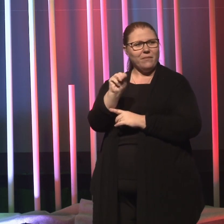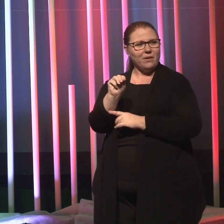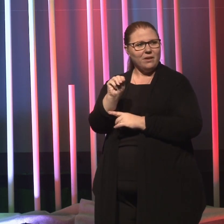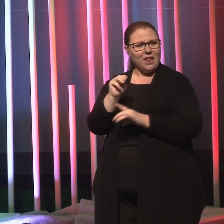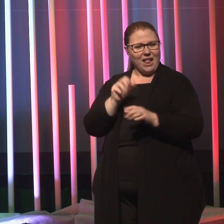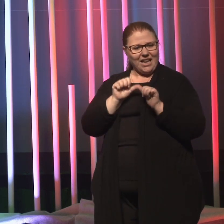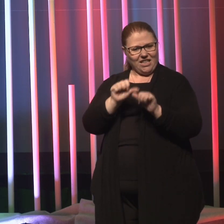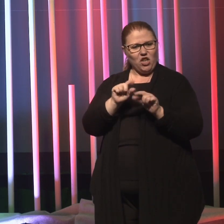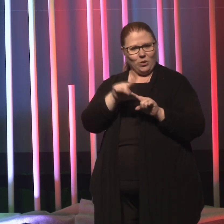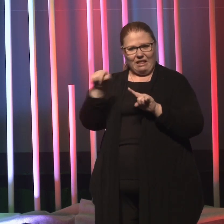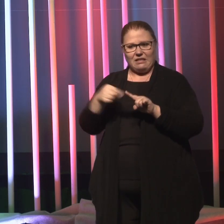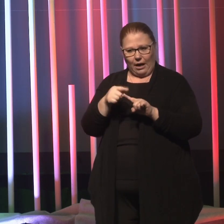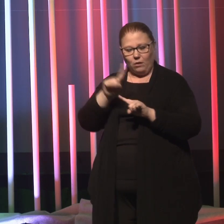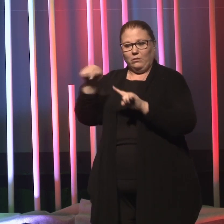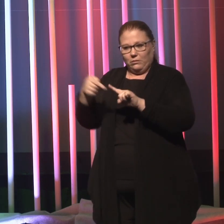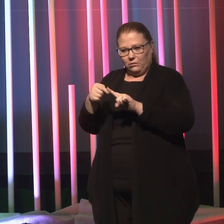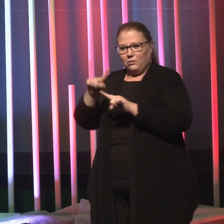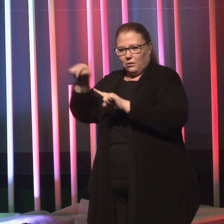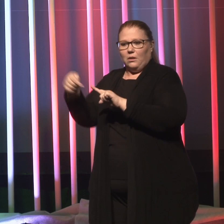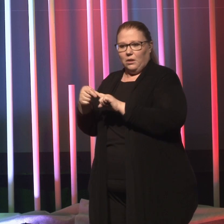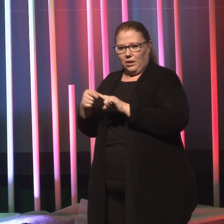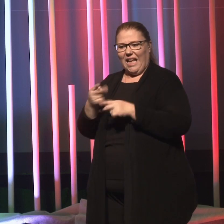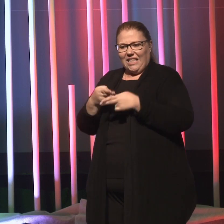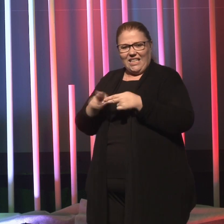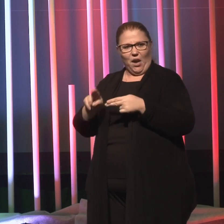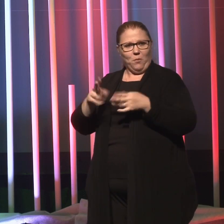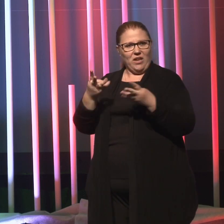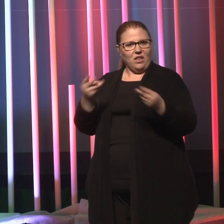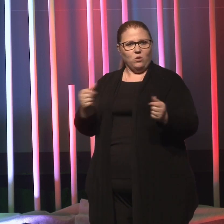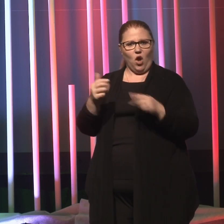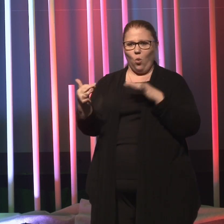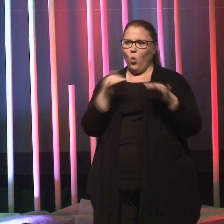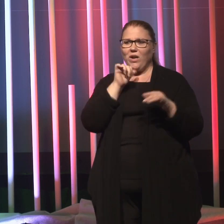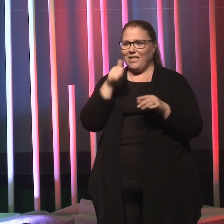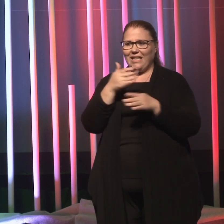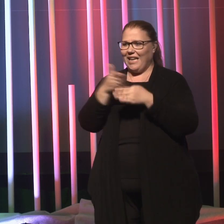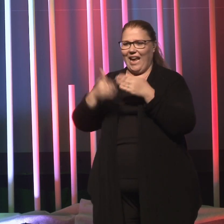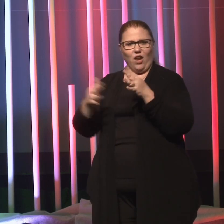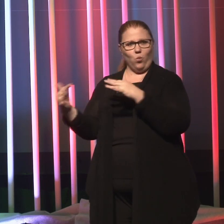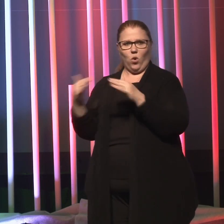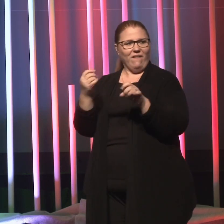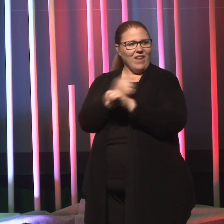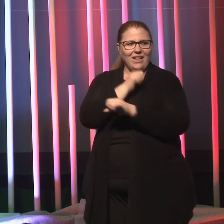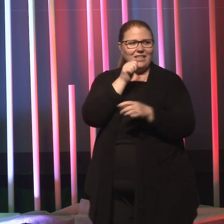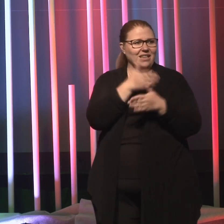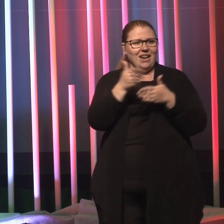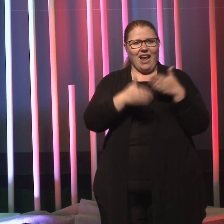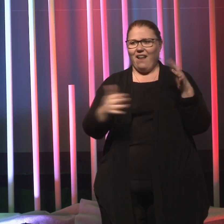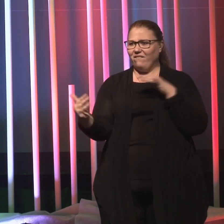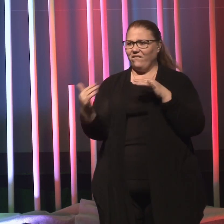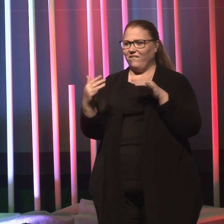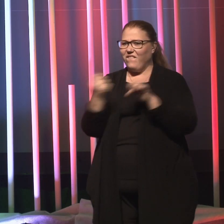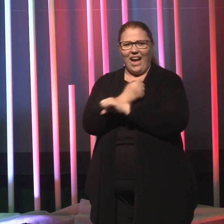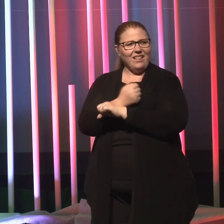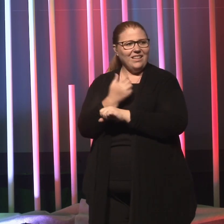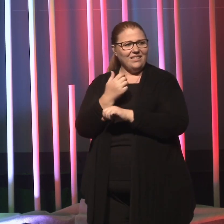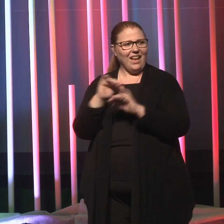the cycle. It's a temporary solution. War doesn't end war. Violence doesn't end violence. How do we not see